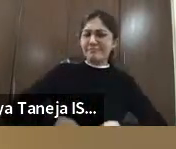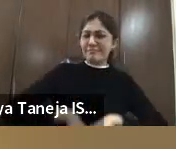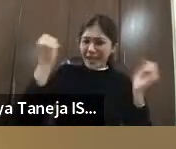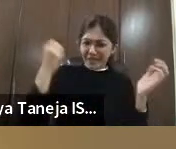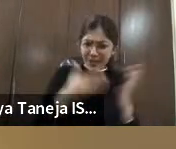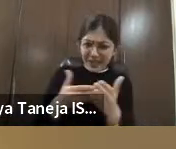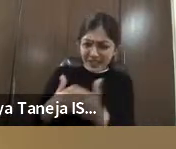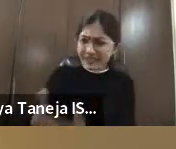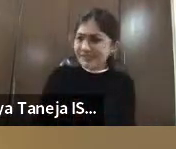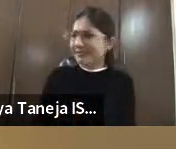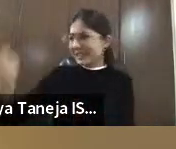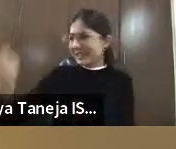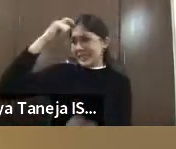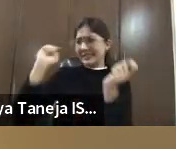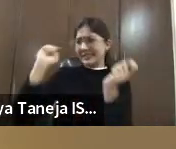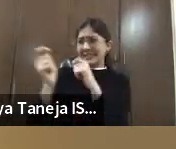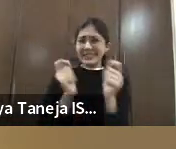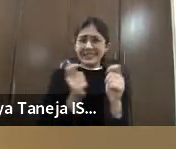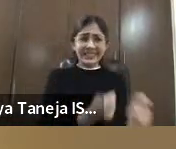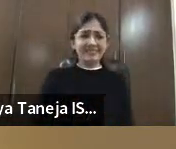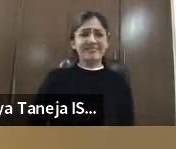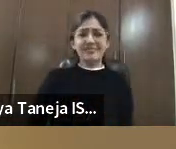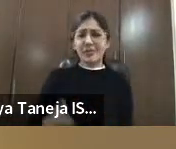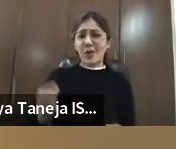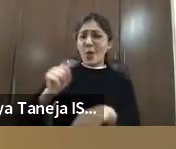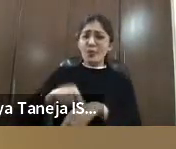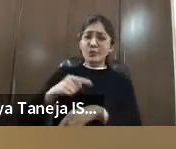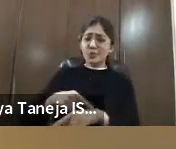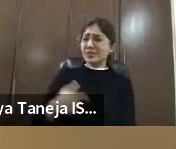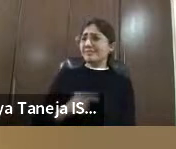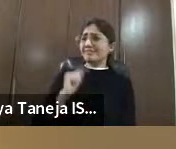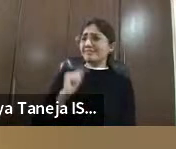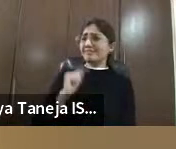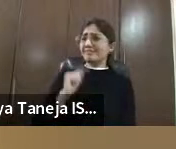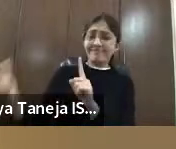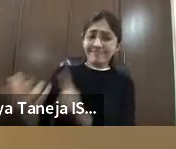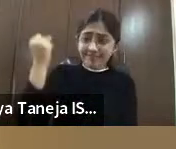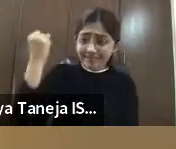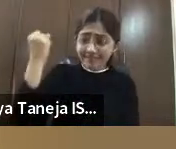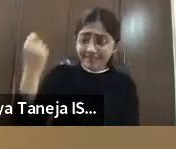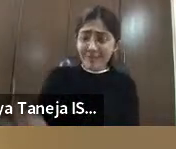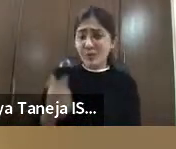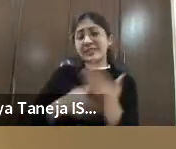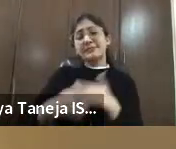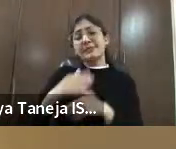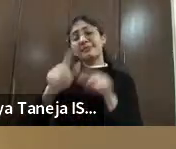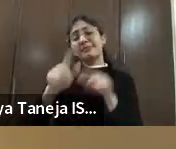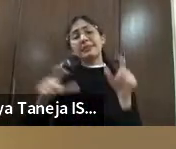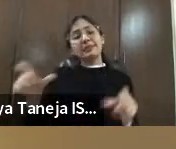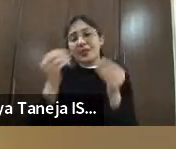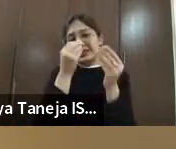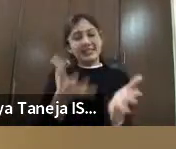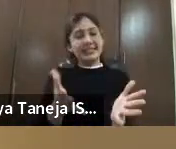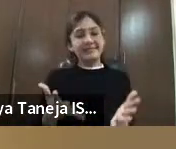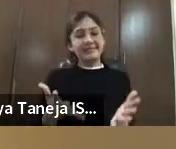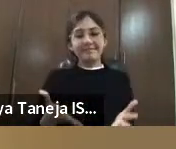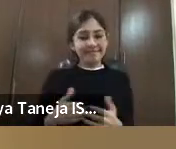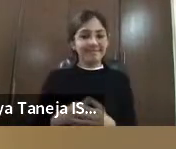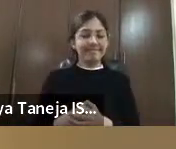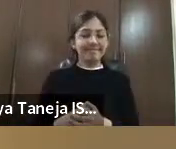prejudice, and create opportunities for people with disabilities. And I